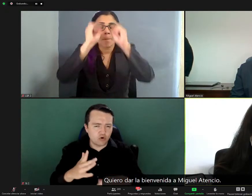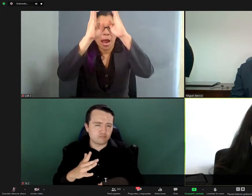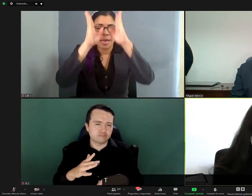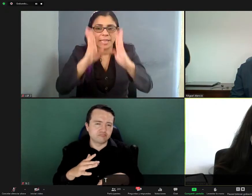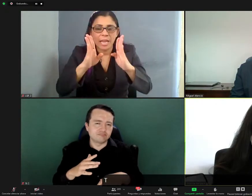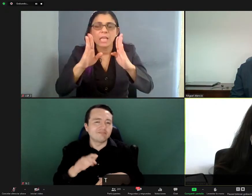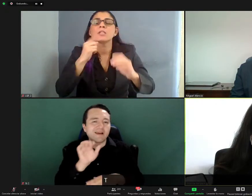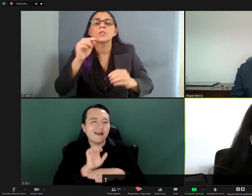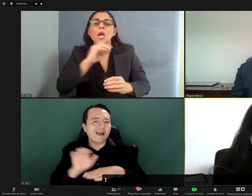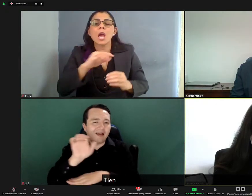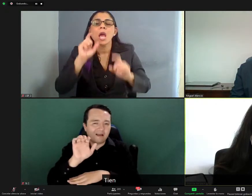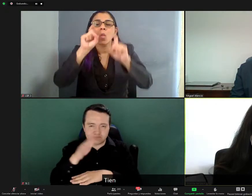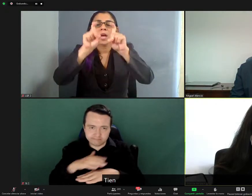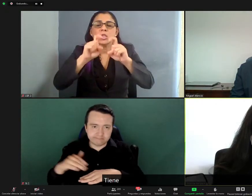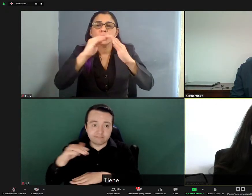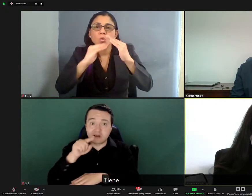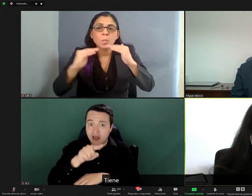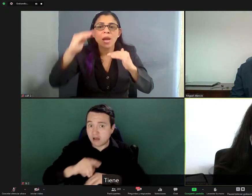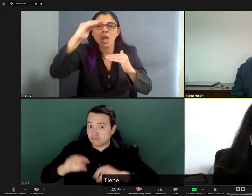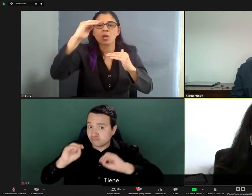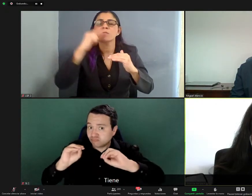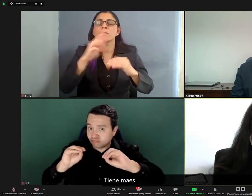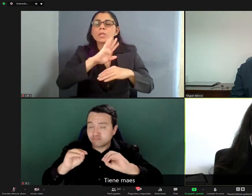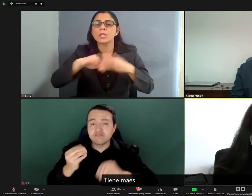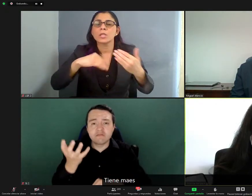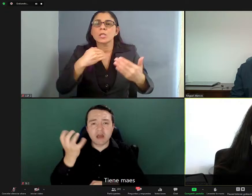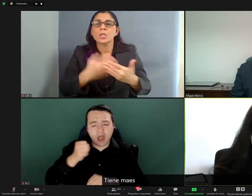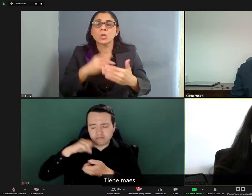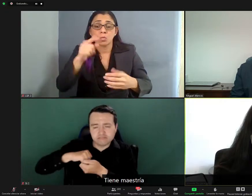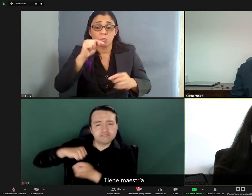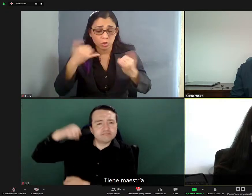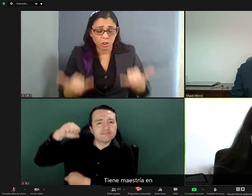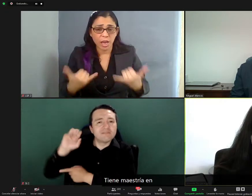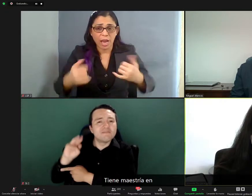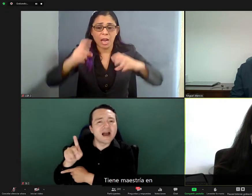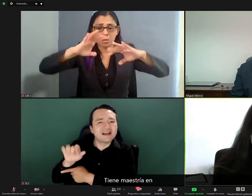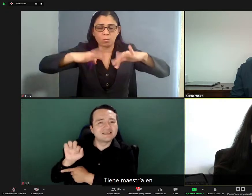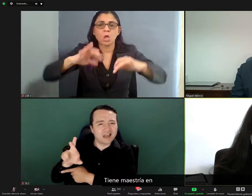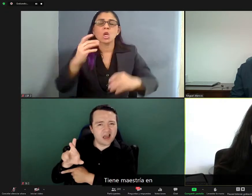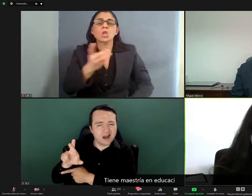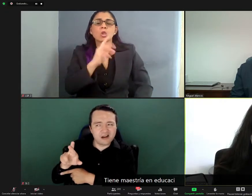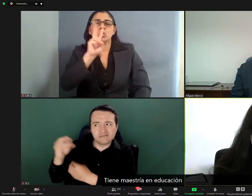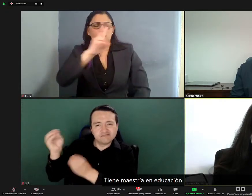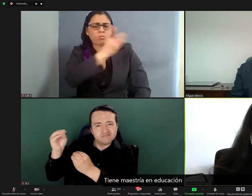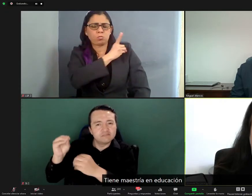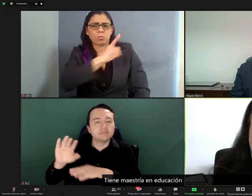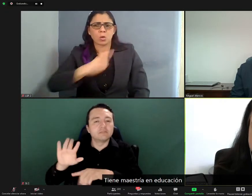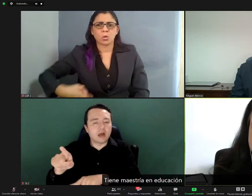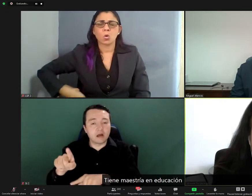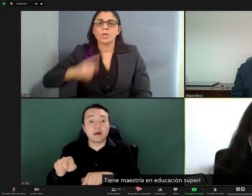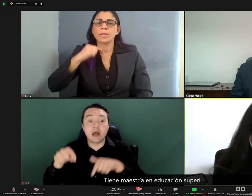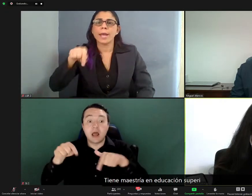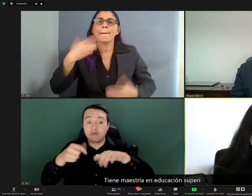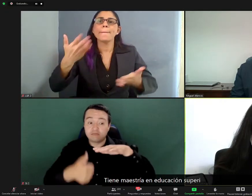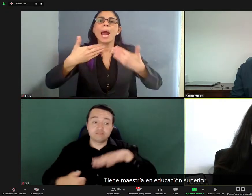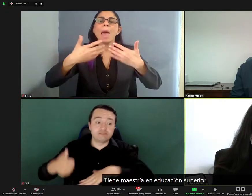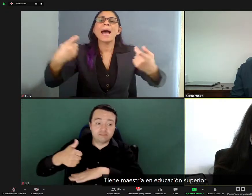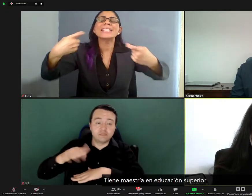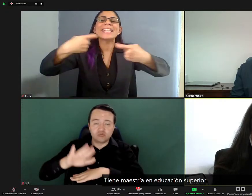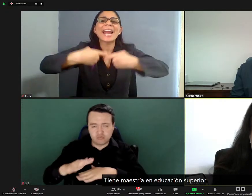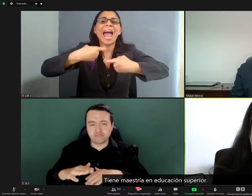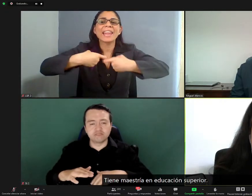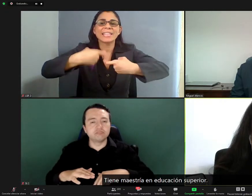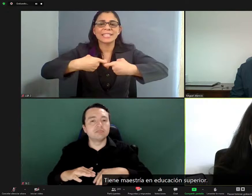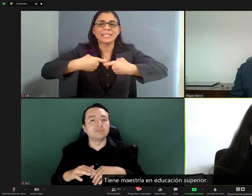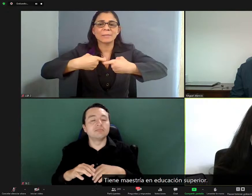currently the deputy director general of the national secretariat of disability of the republic of panama and this since july